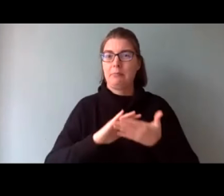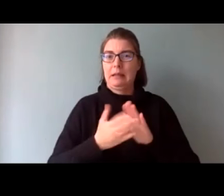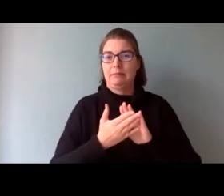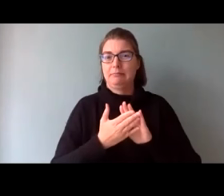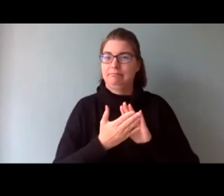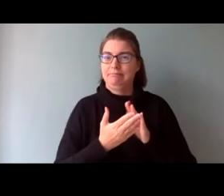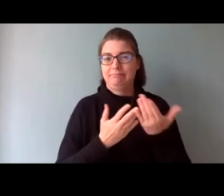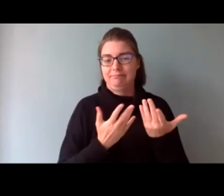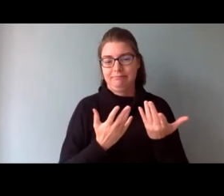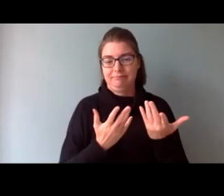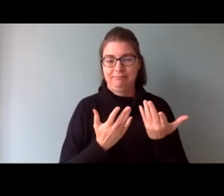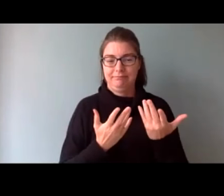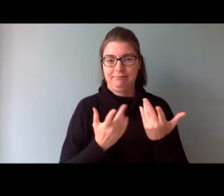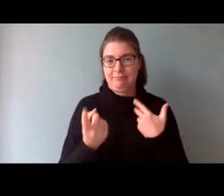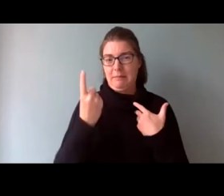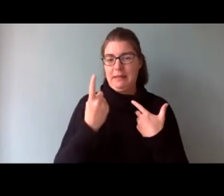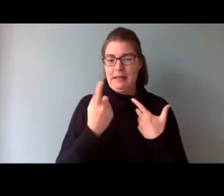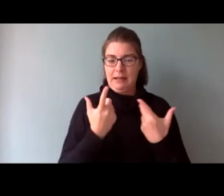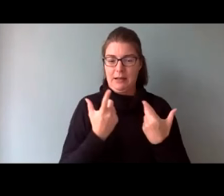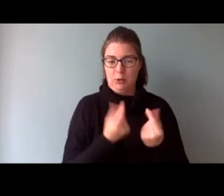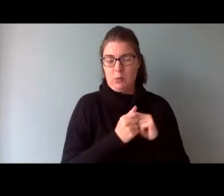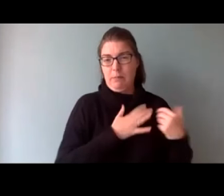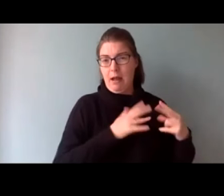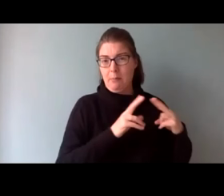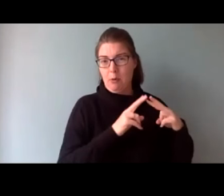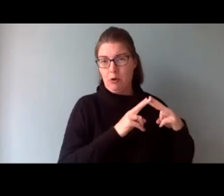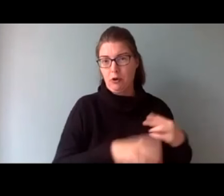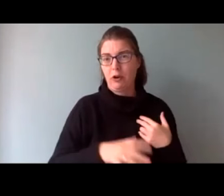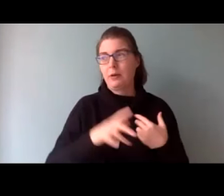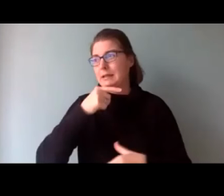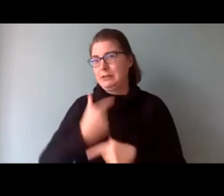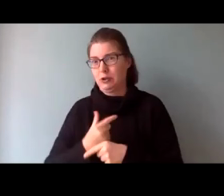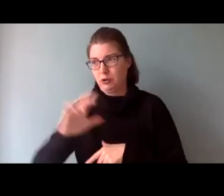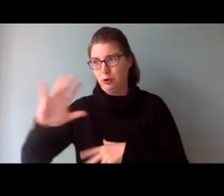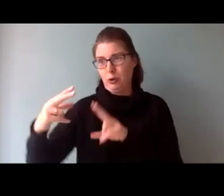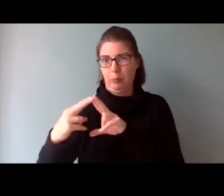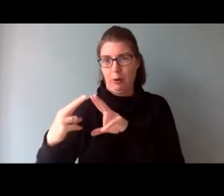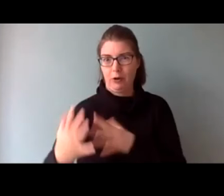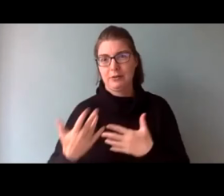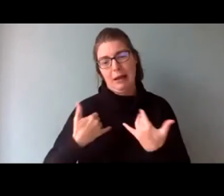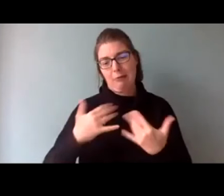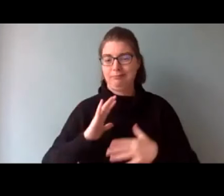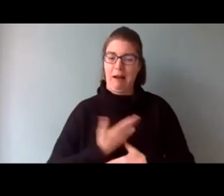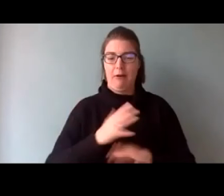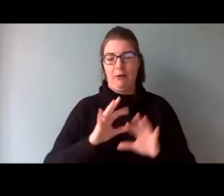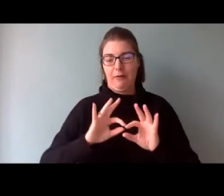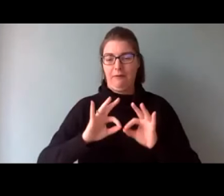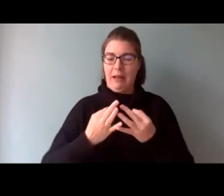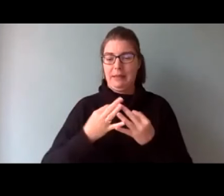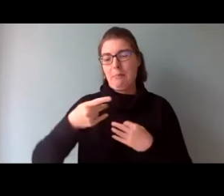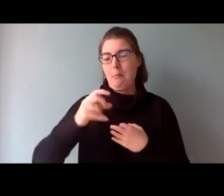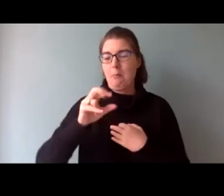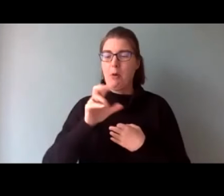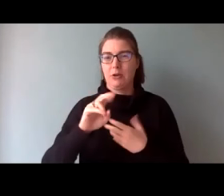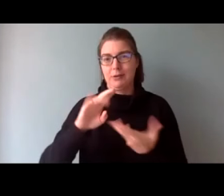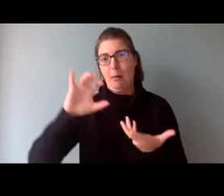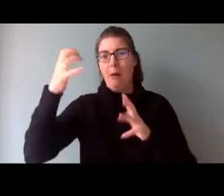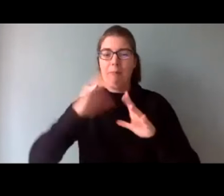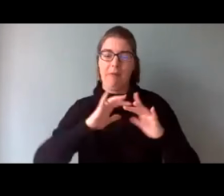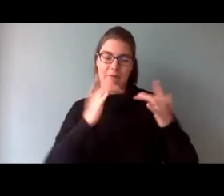that I do with my partner. My sister does it with her partner. It's kind of like the Parson screw up Valentine's